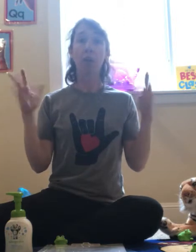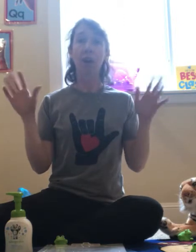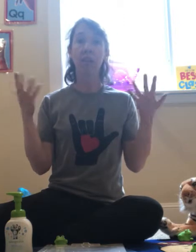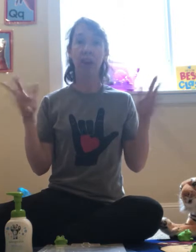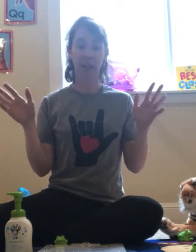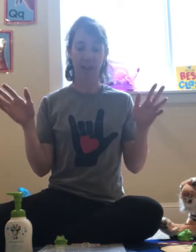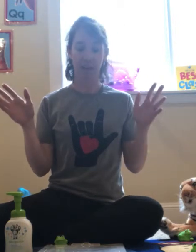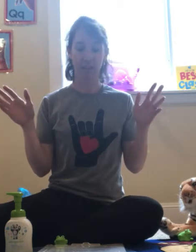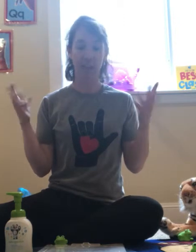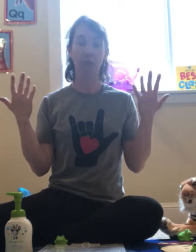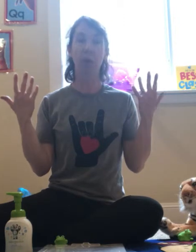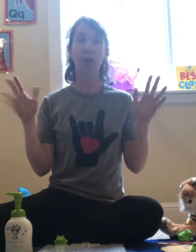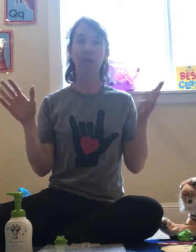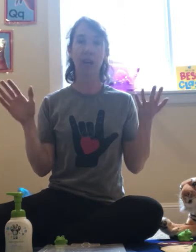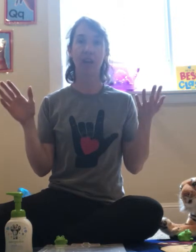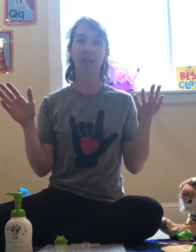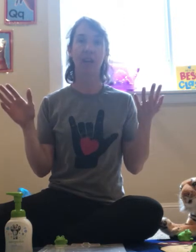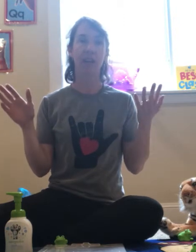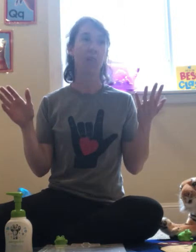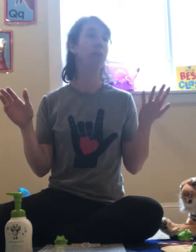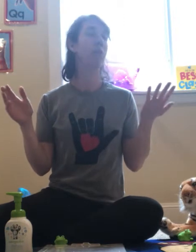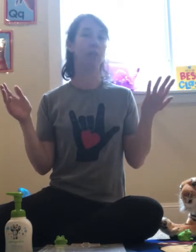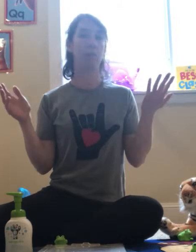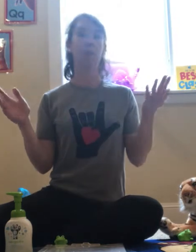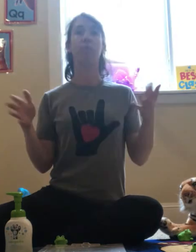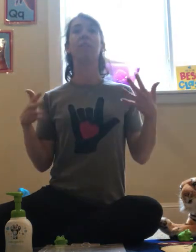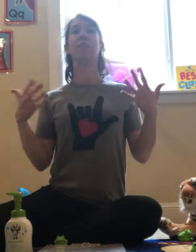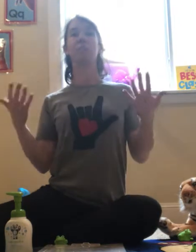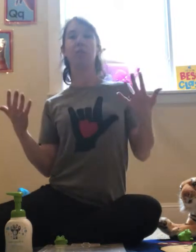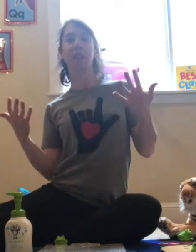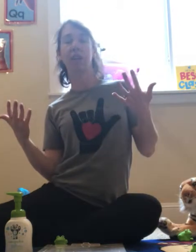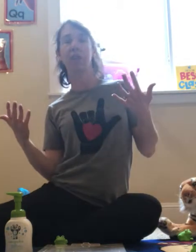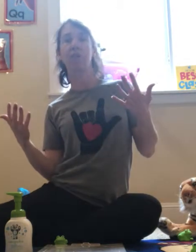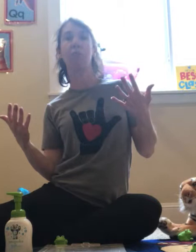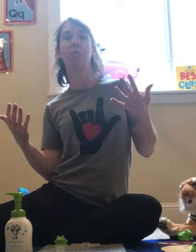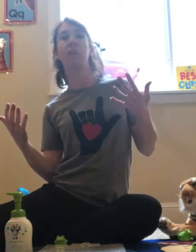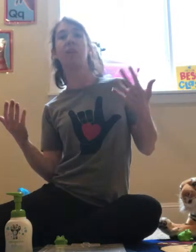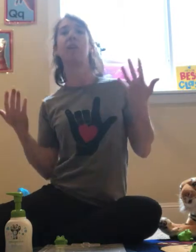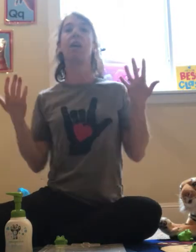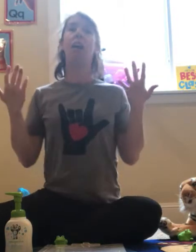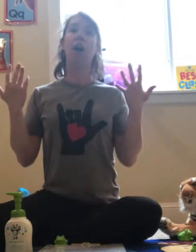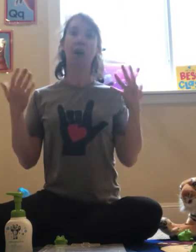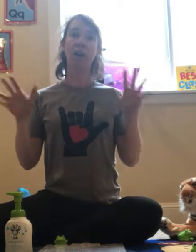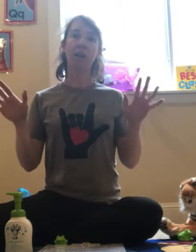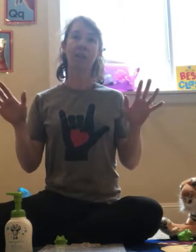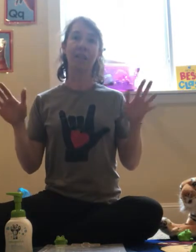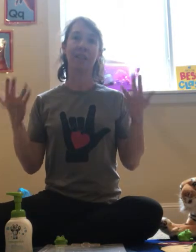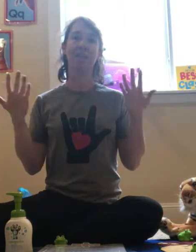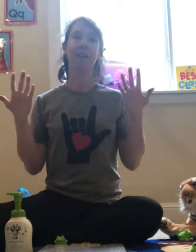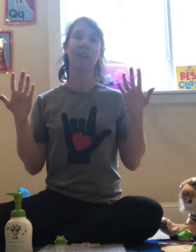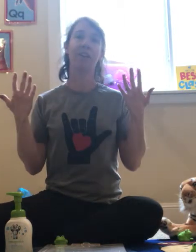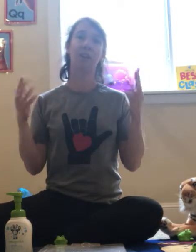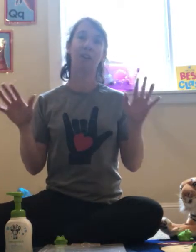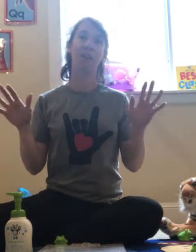all done. We say we're all done. And then we do the theme song again with the all done,